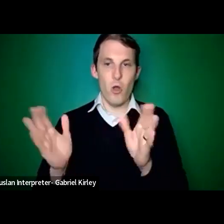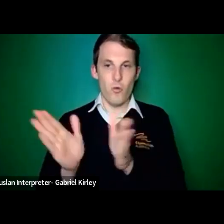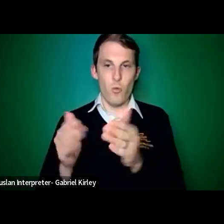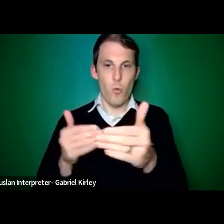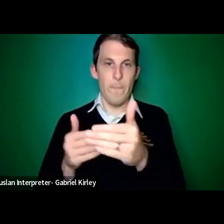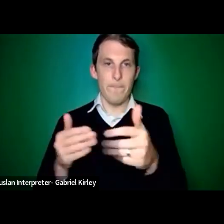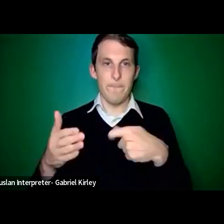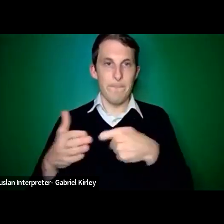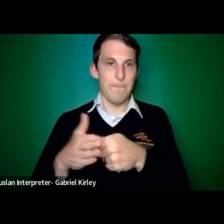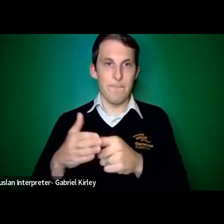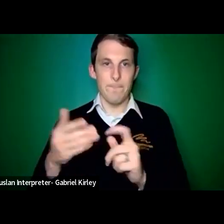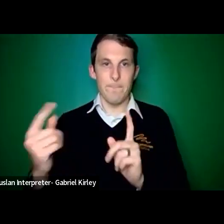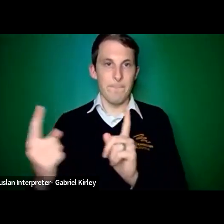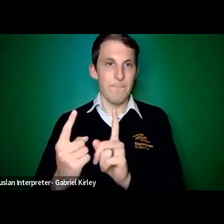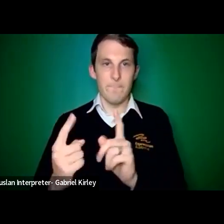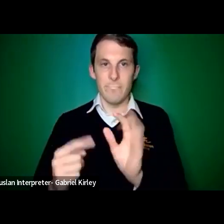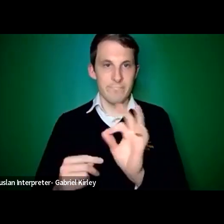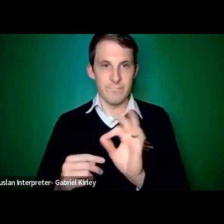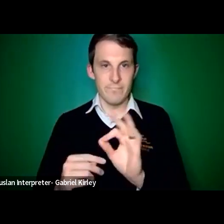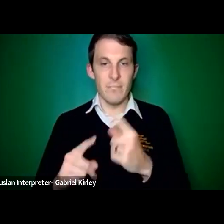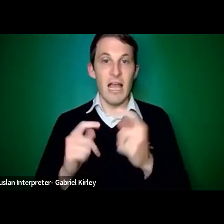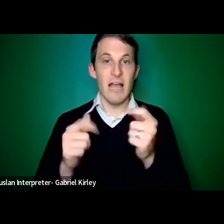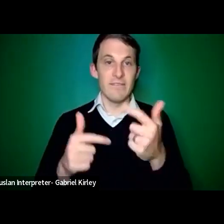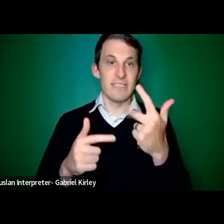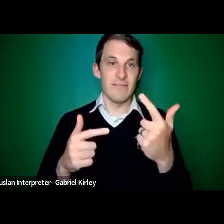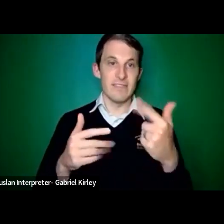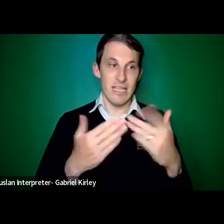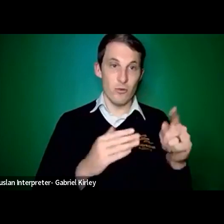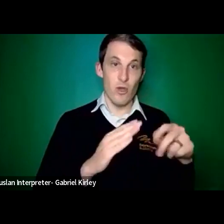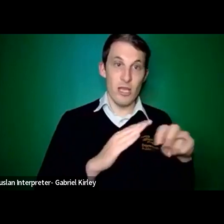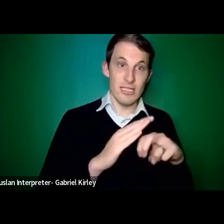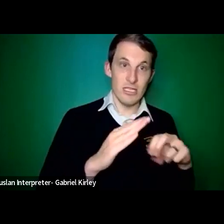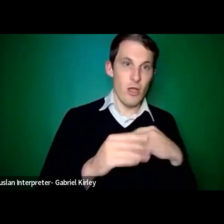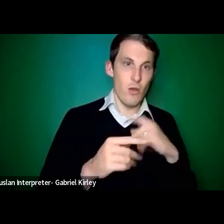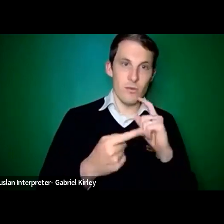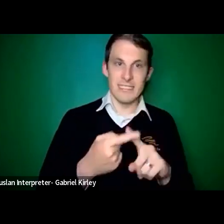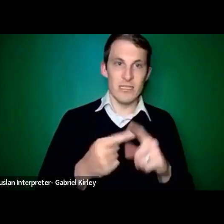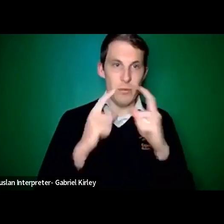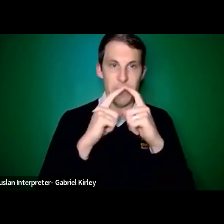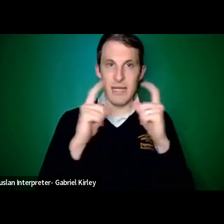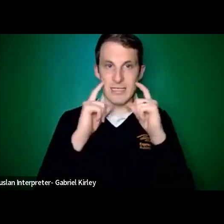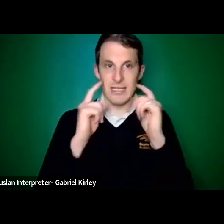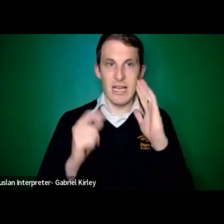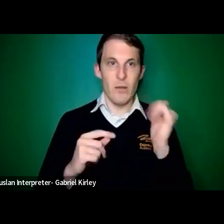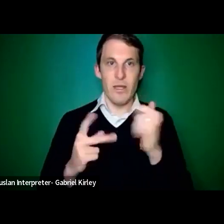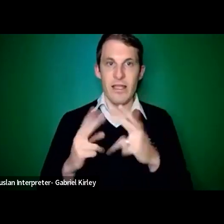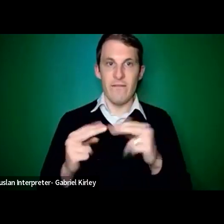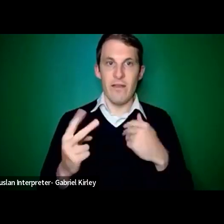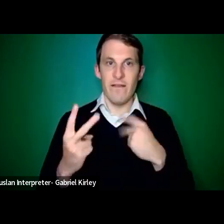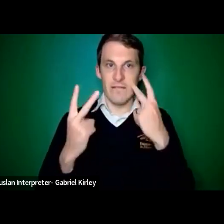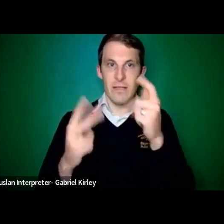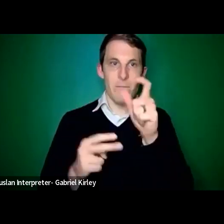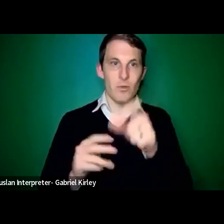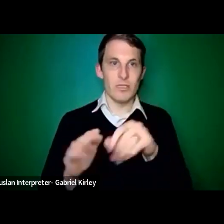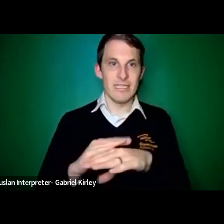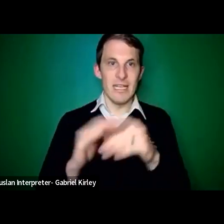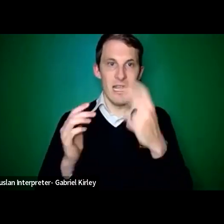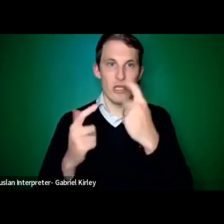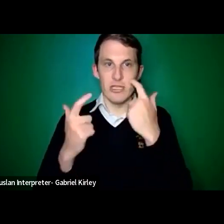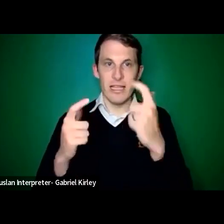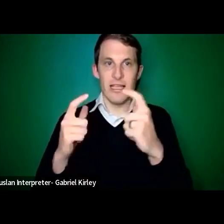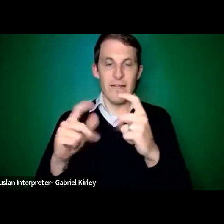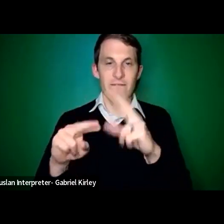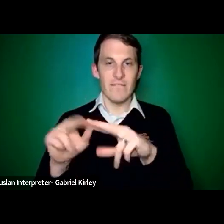I can assure you, after 7 days after you've done your isolation, I'd still be wearing a mask if I was visiting someone in an aged care facility. Not that I have